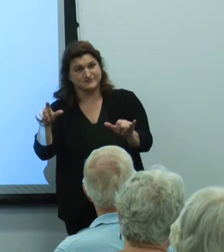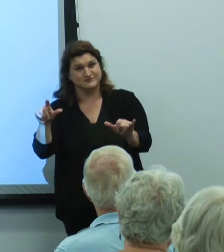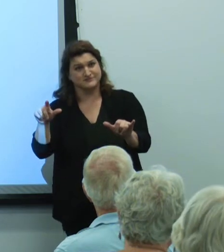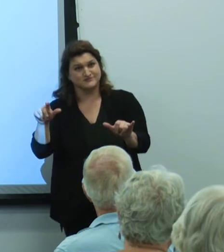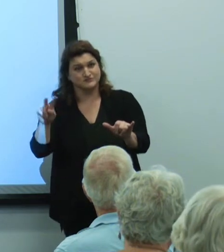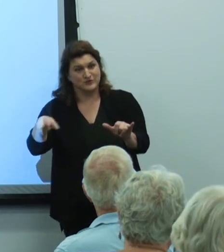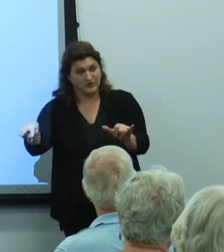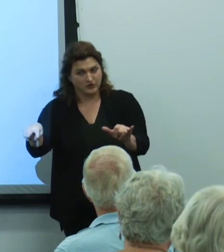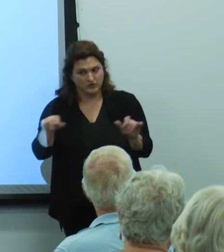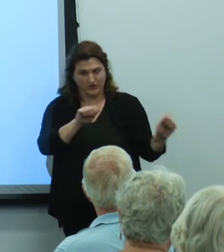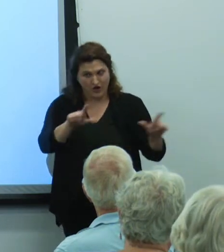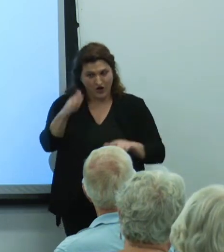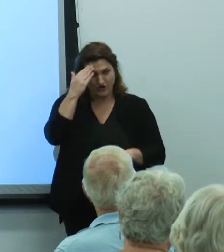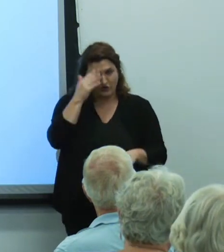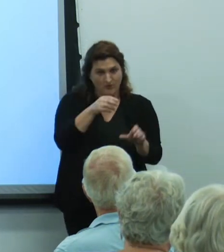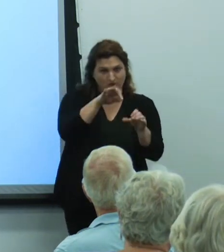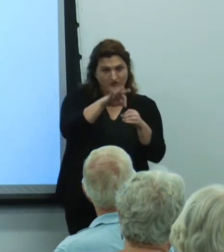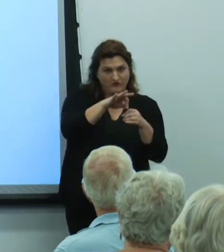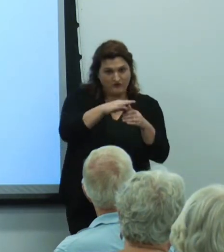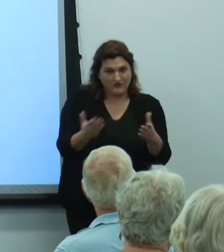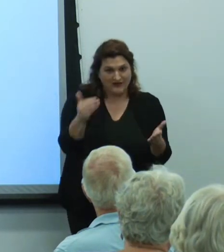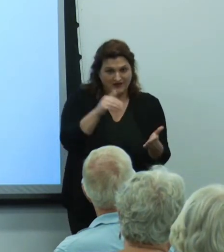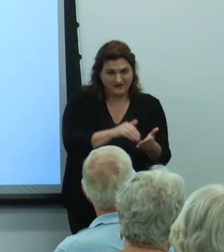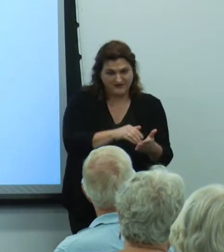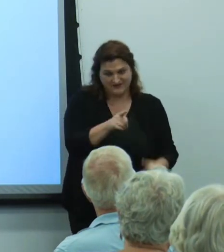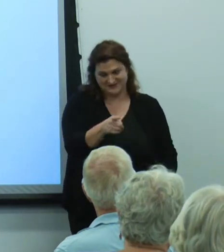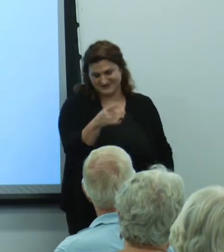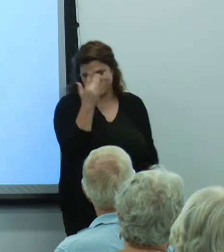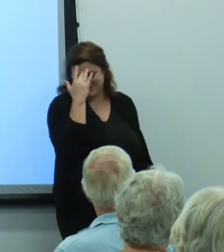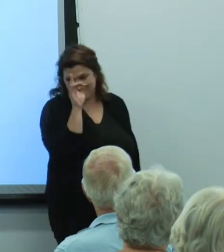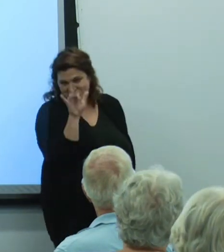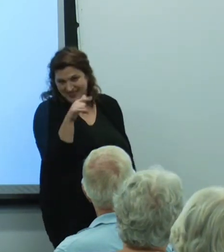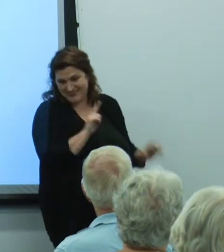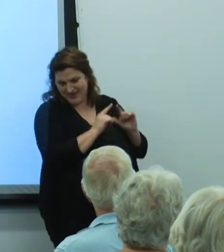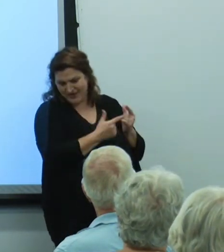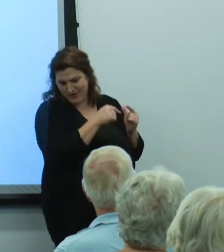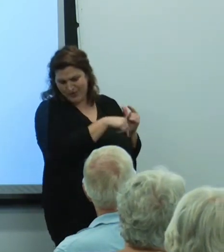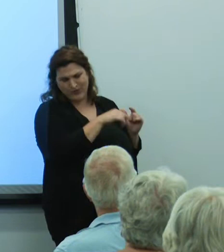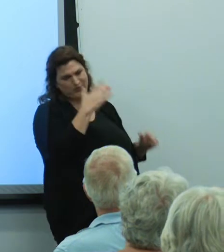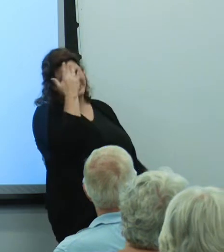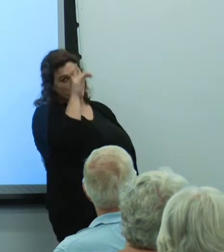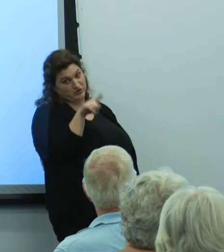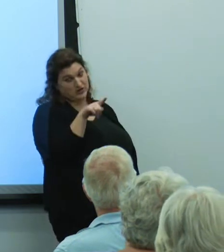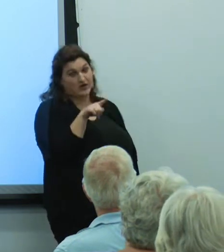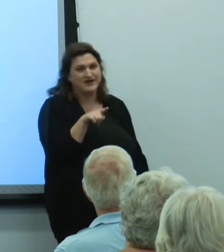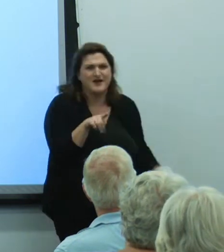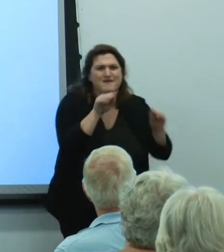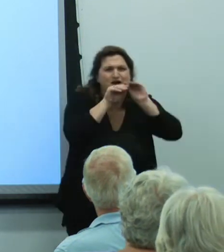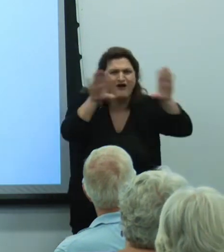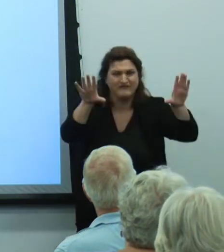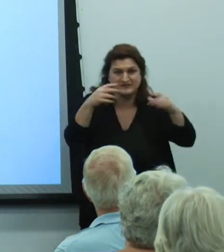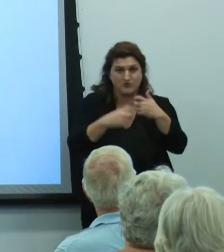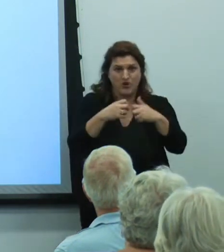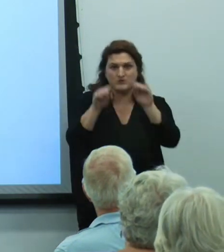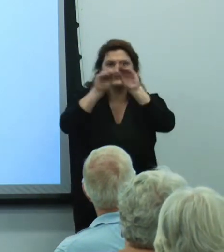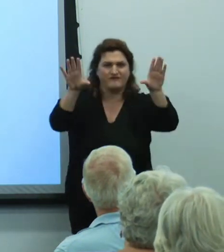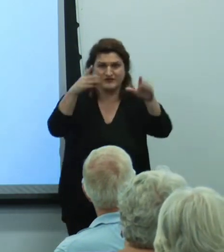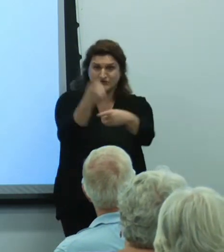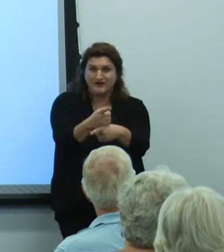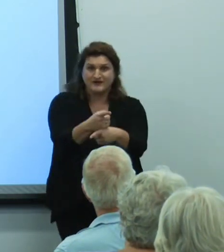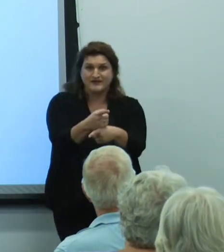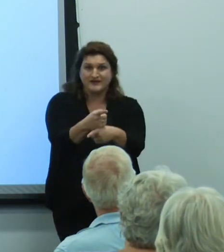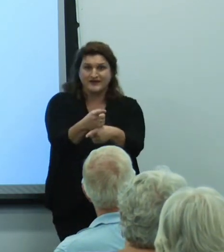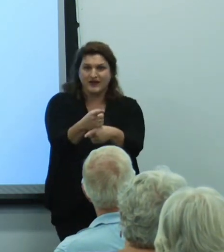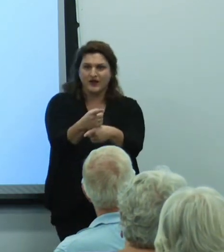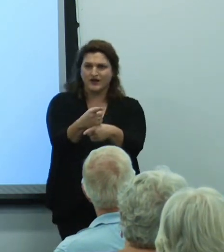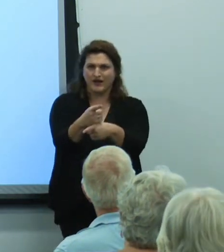2 primaries. I just want to highlight how smart the league is. And also how obvious the problem was, right? It was obvious